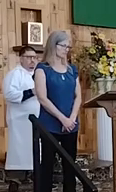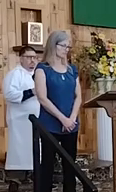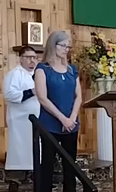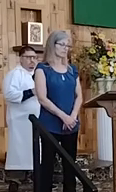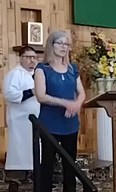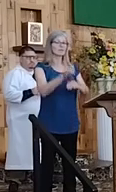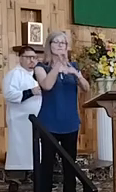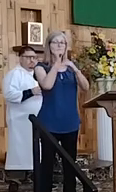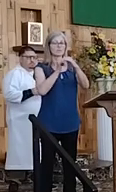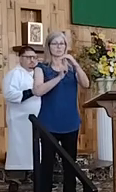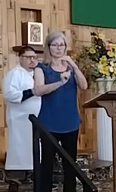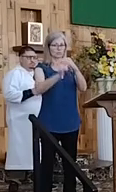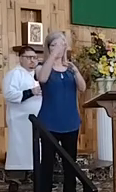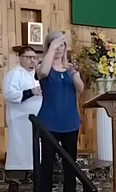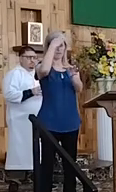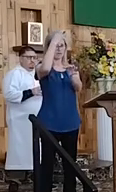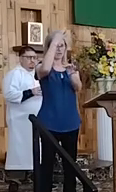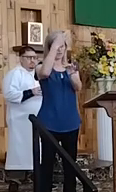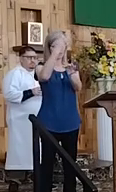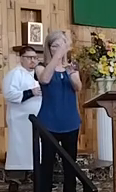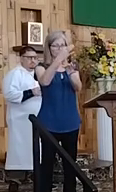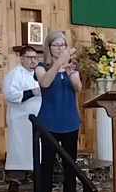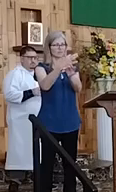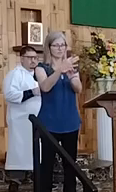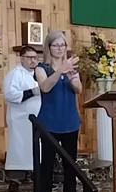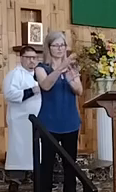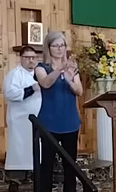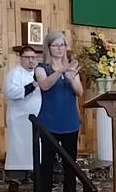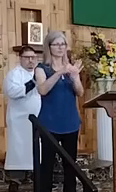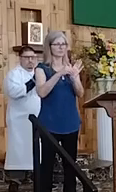The mystery of faith.